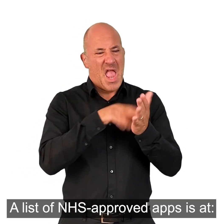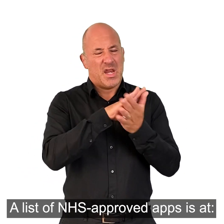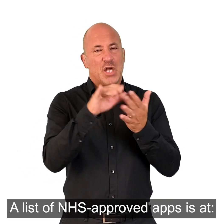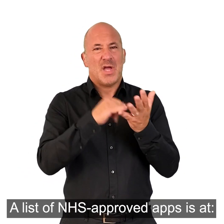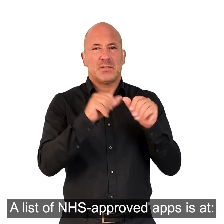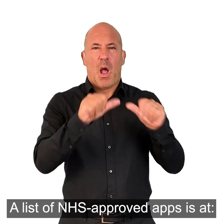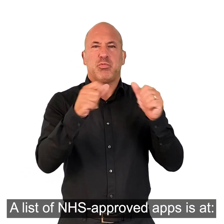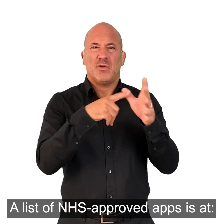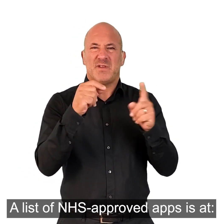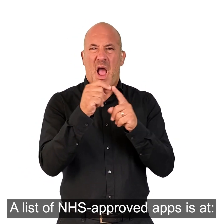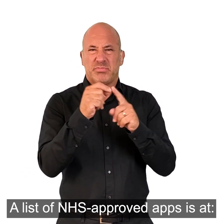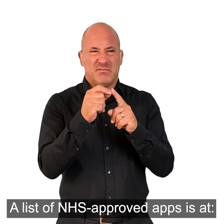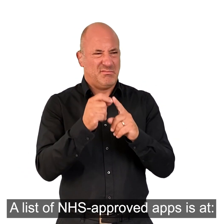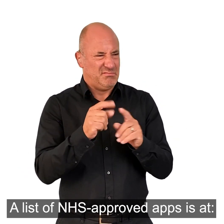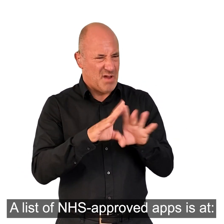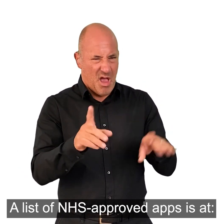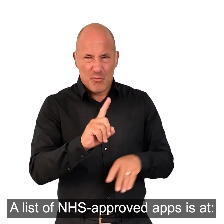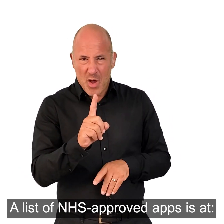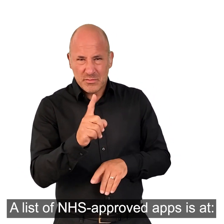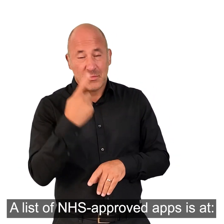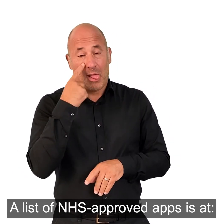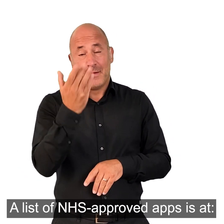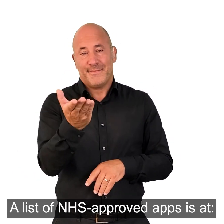A list of NHS-approved apps is at